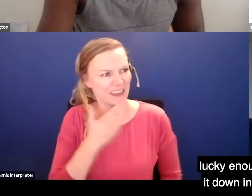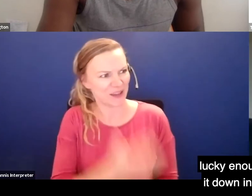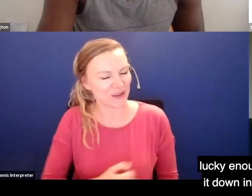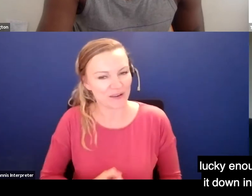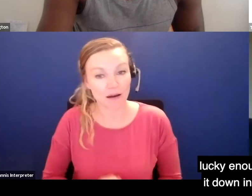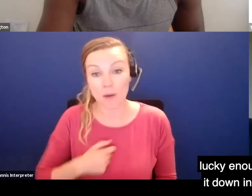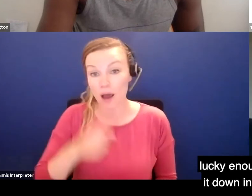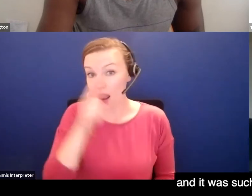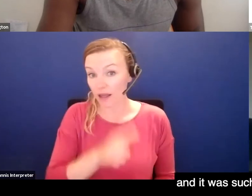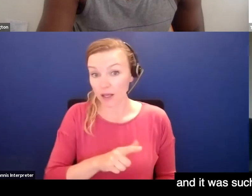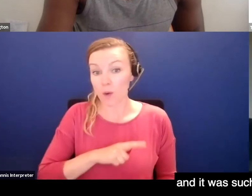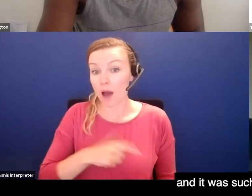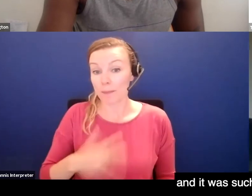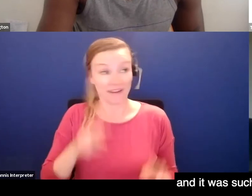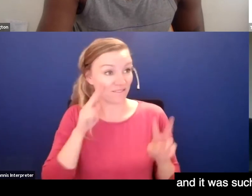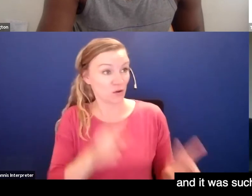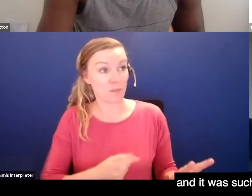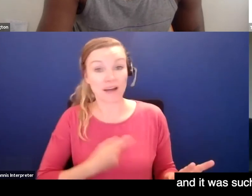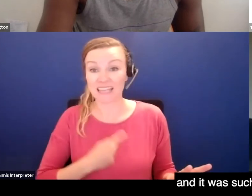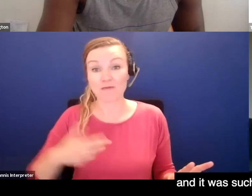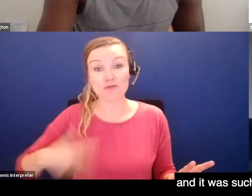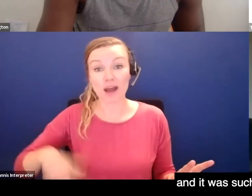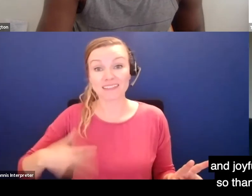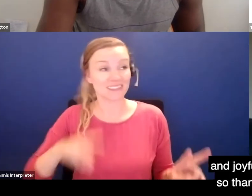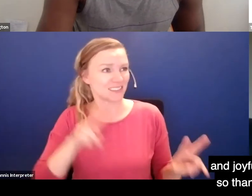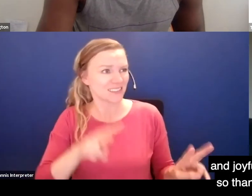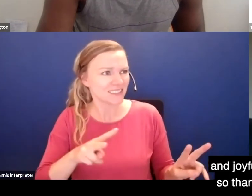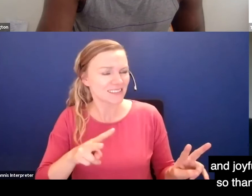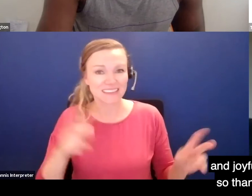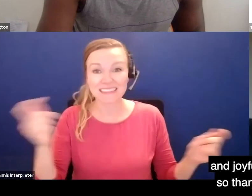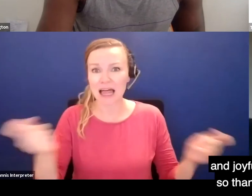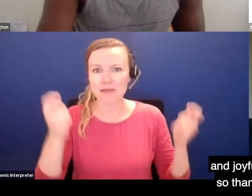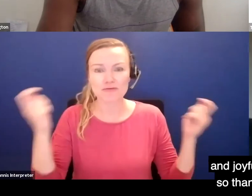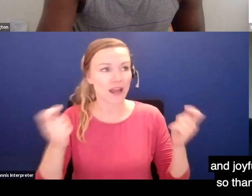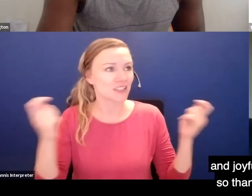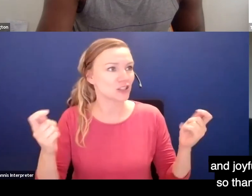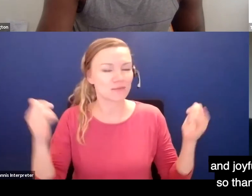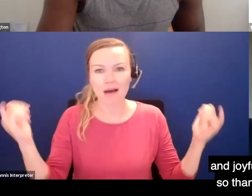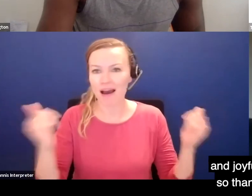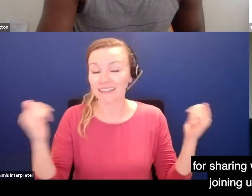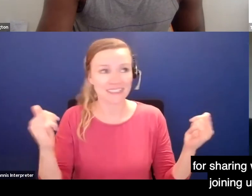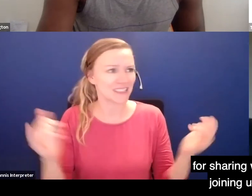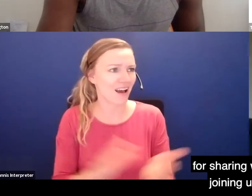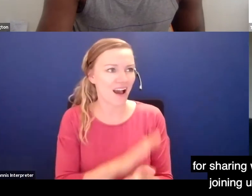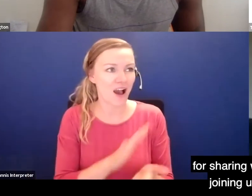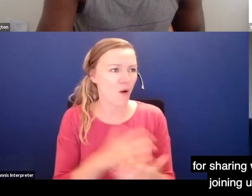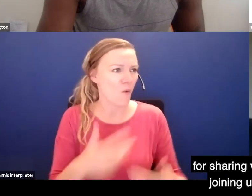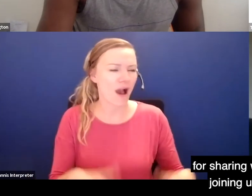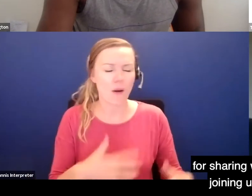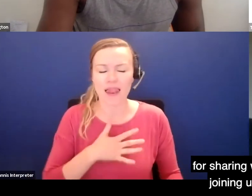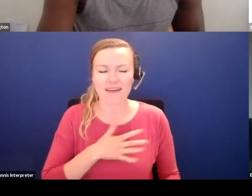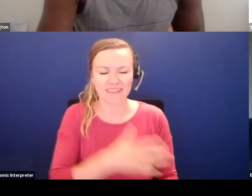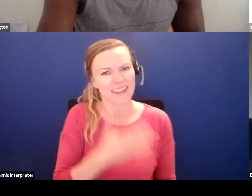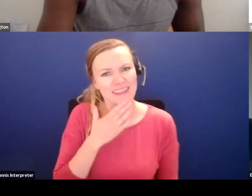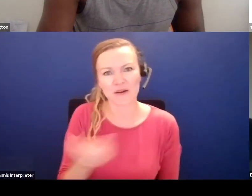down in Brighton. It was just such a celebration, joyful party. So yeah, thank you so much for sharing with us and joining us today.